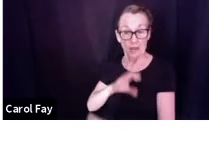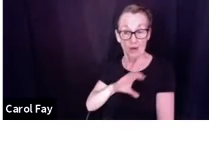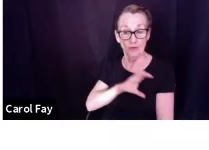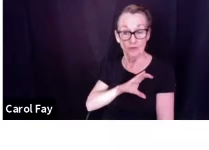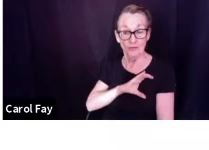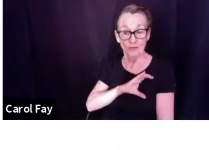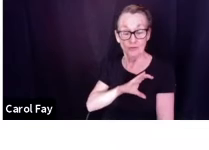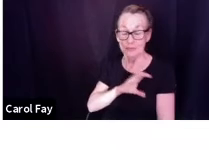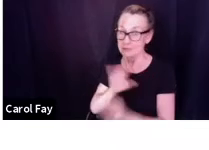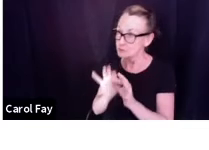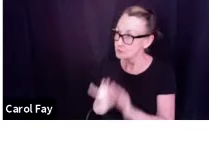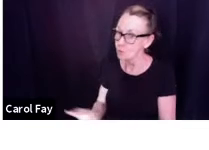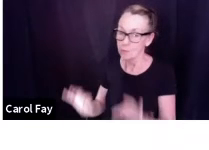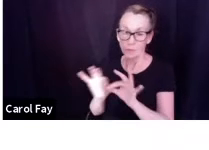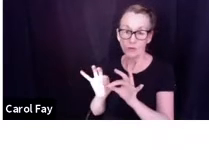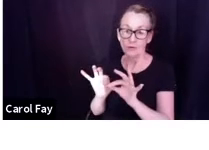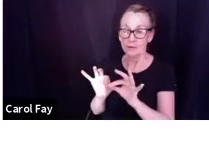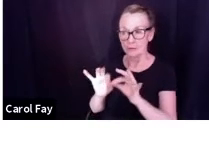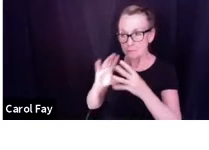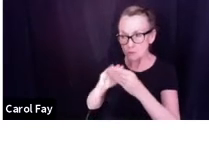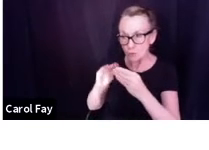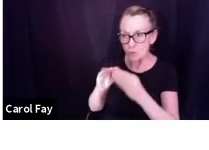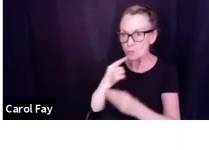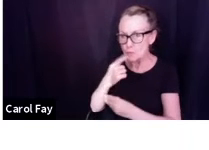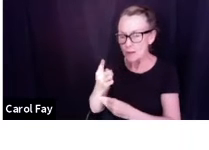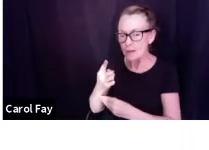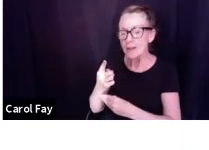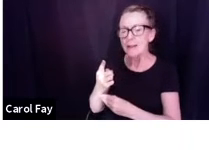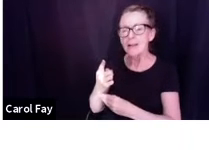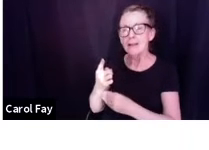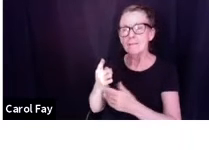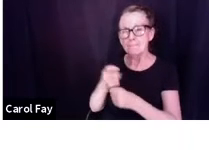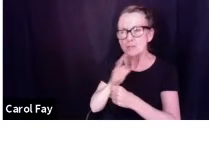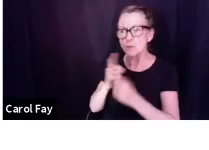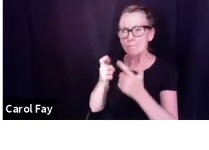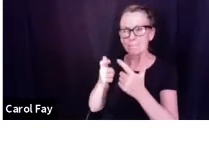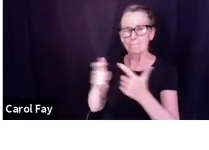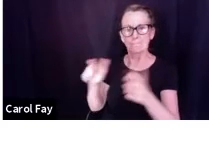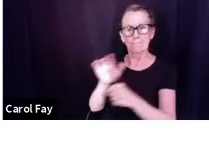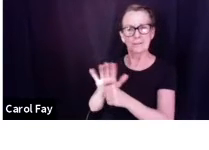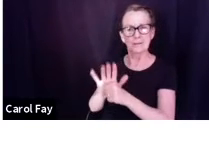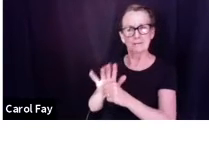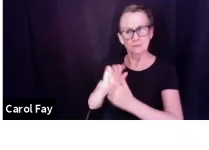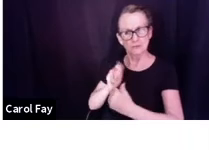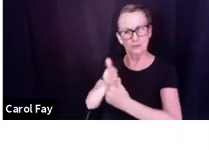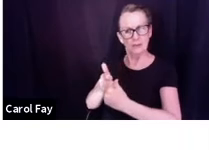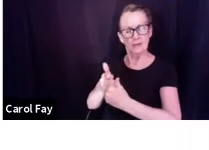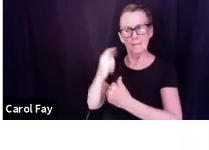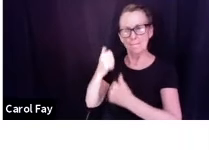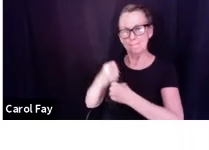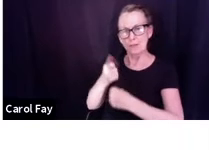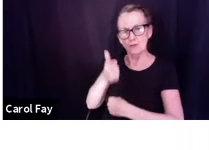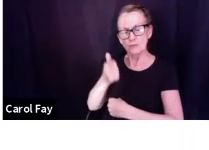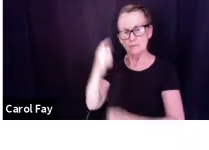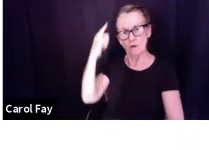you tell, and make sure it's big enough and challenging enough to really make you look good. You